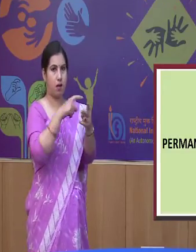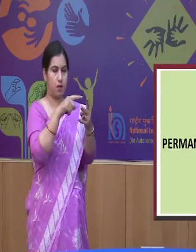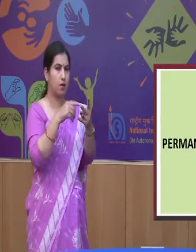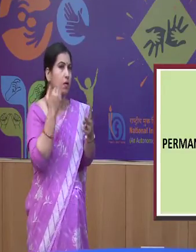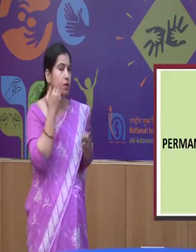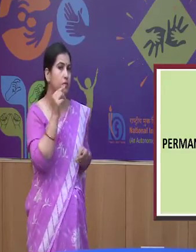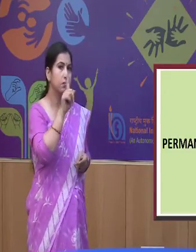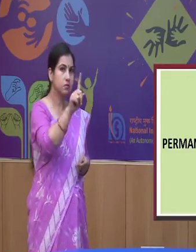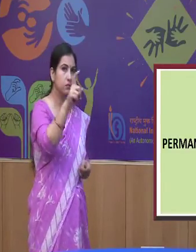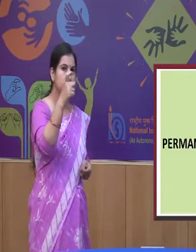1793.